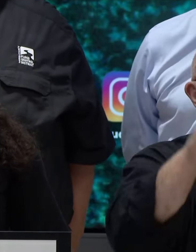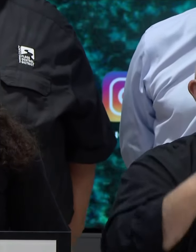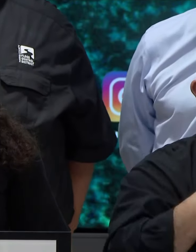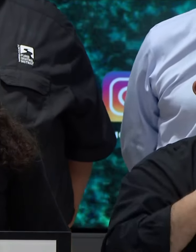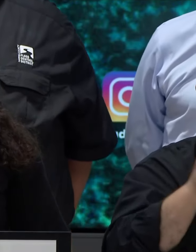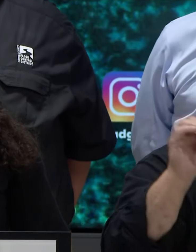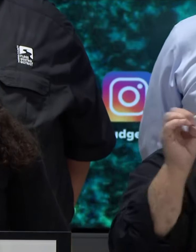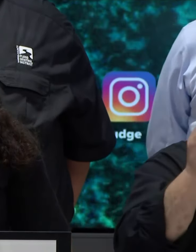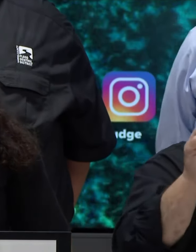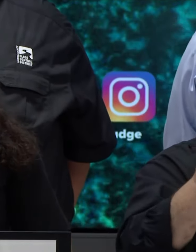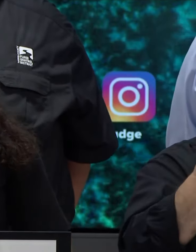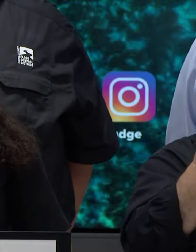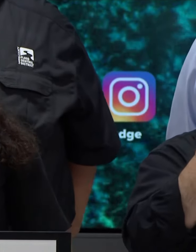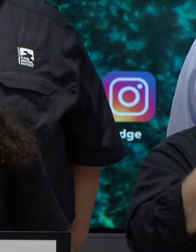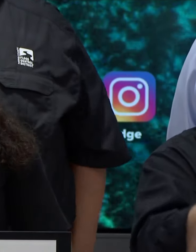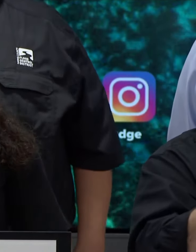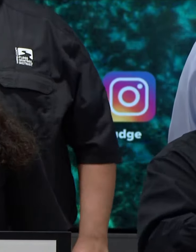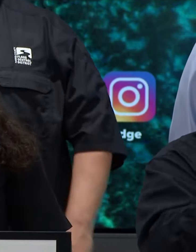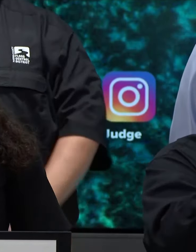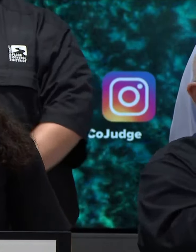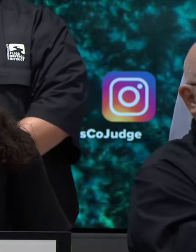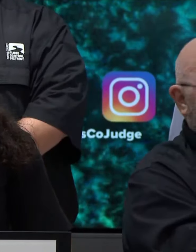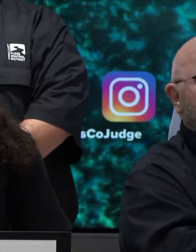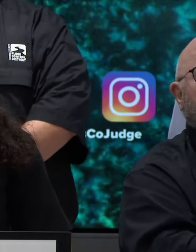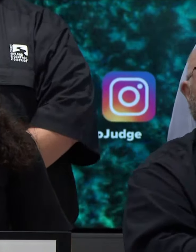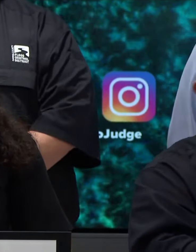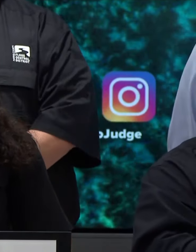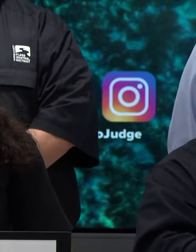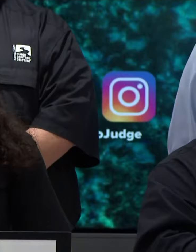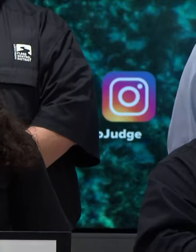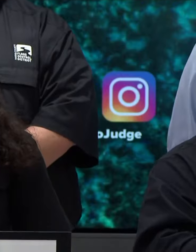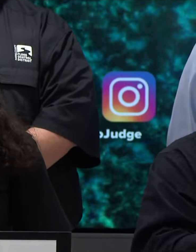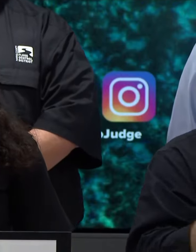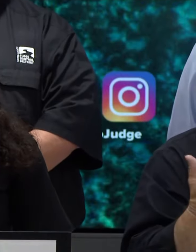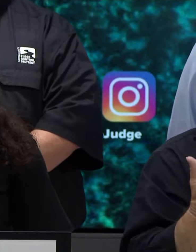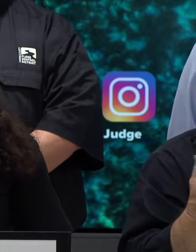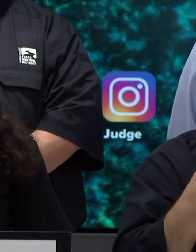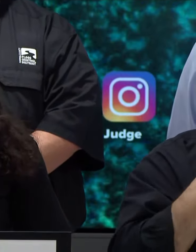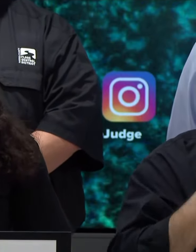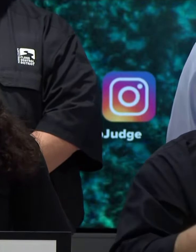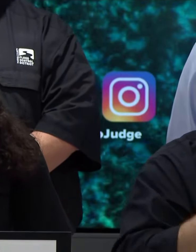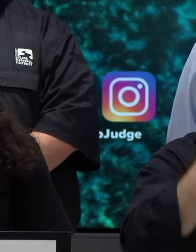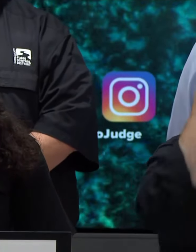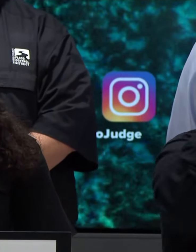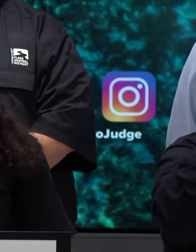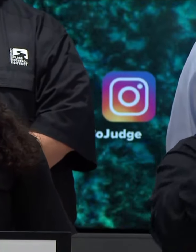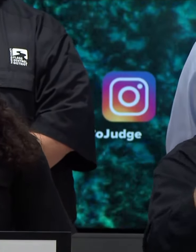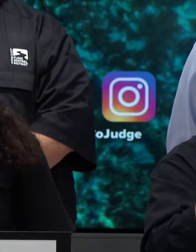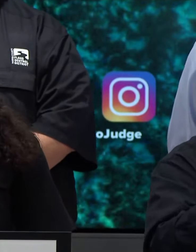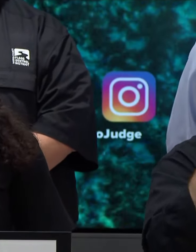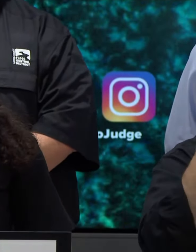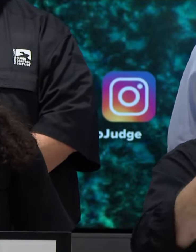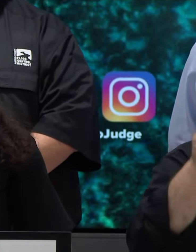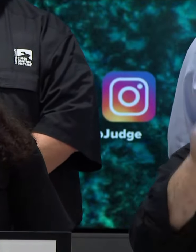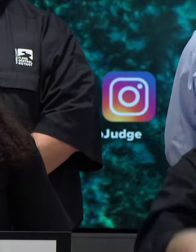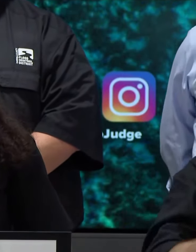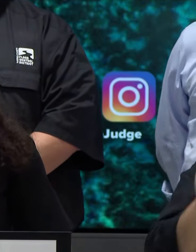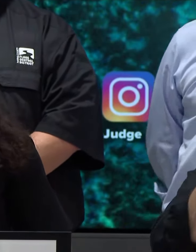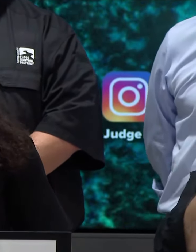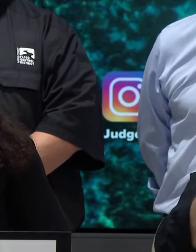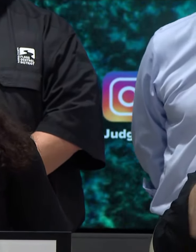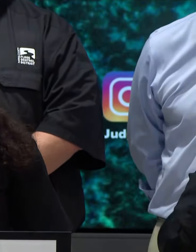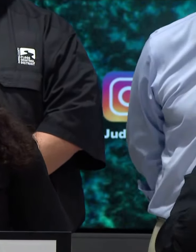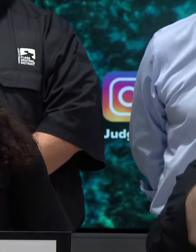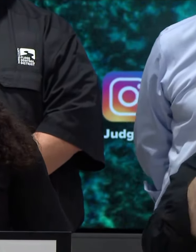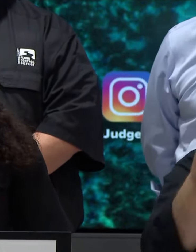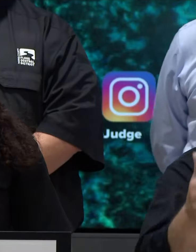situation like that one, or where for just physical reasons, it's something that can't be repaired that